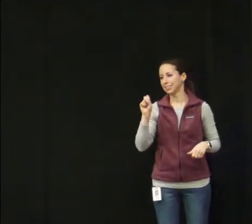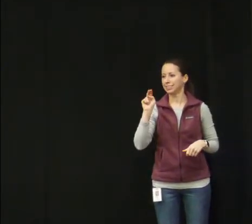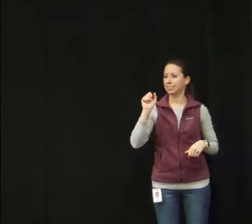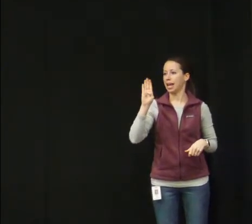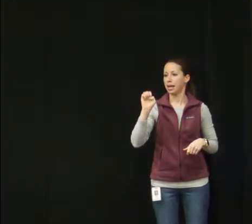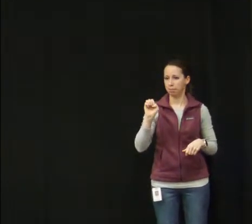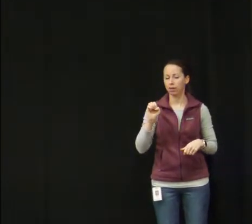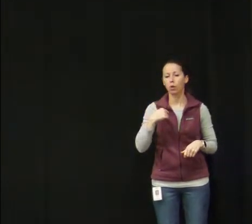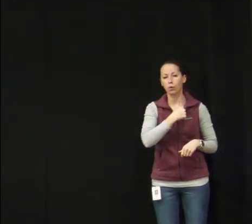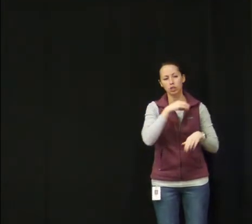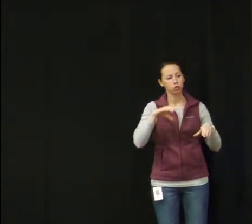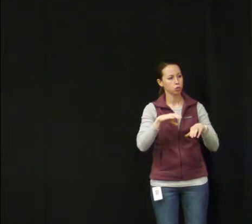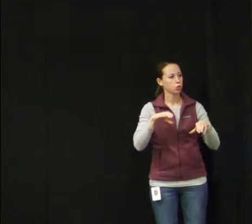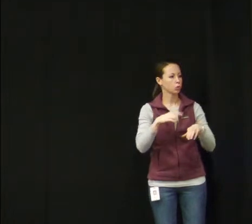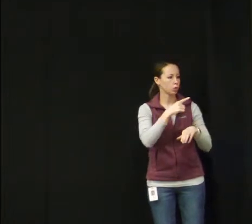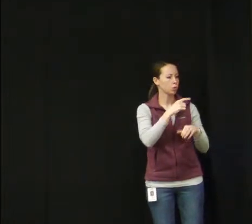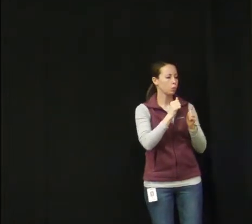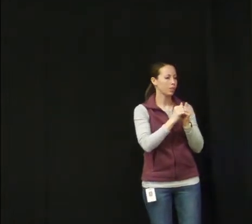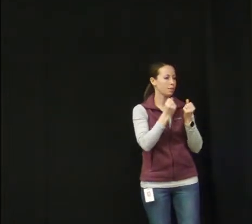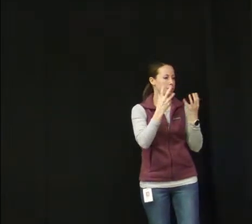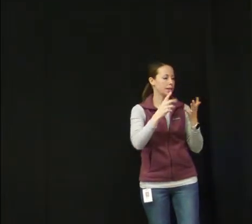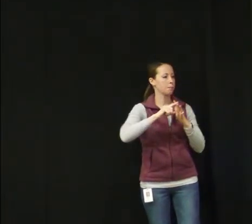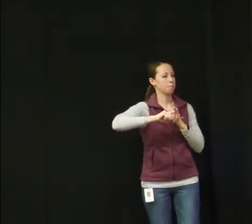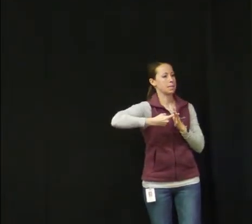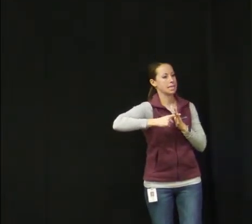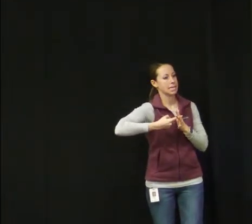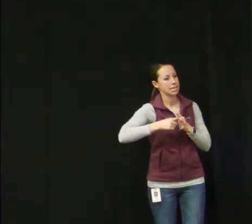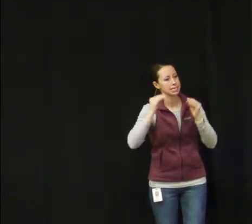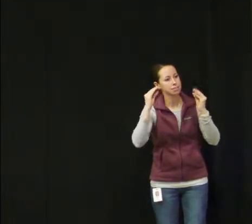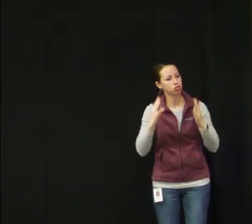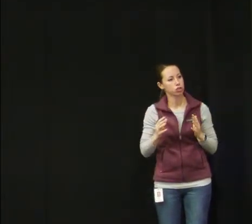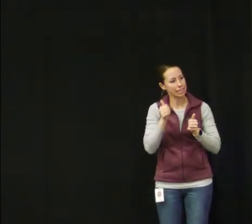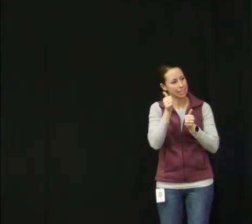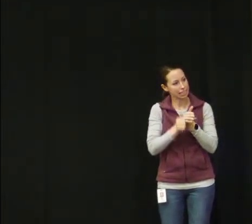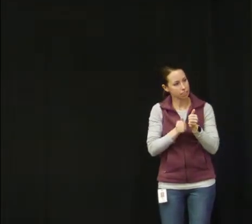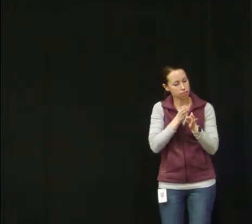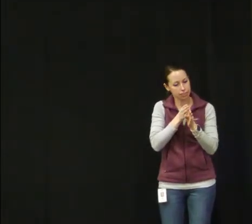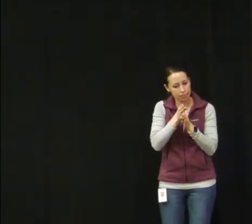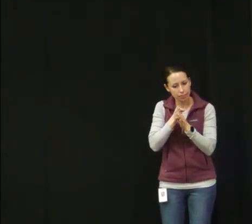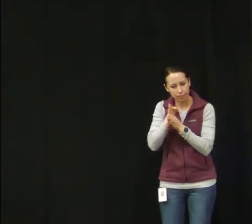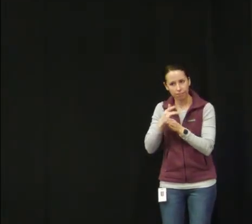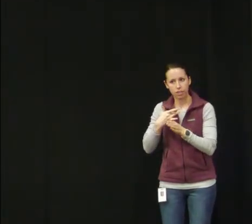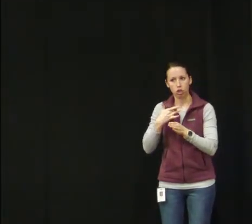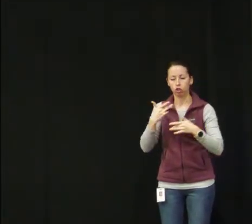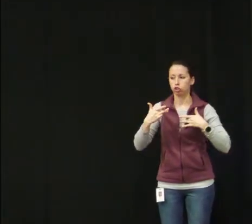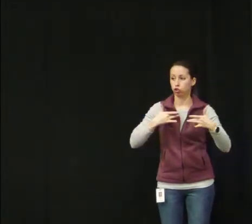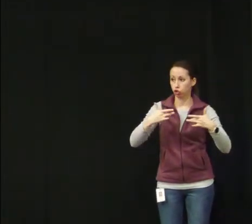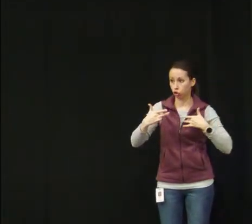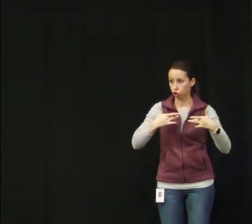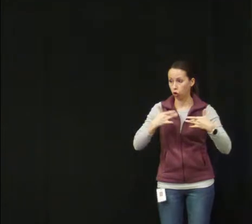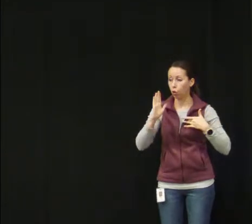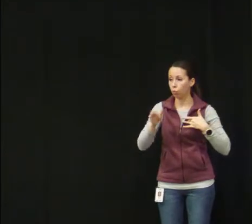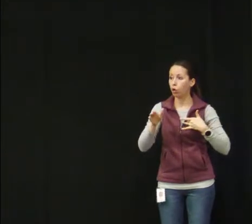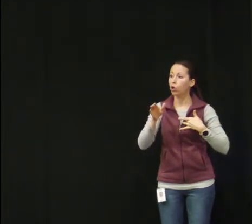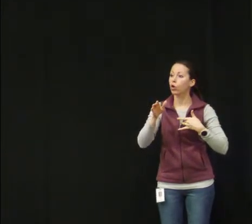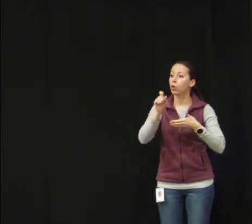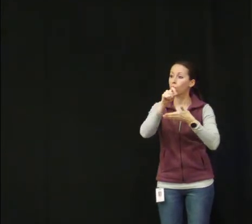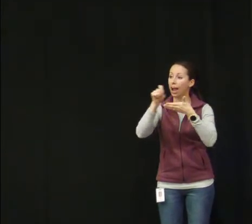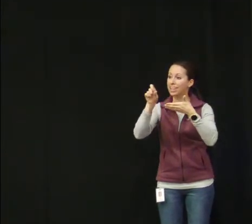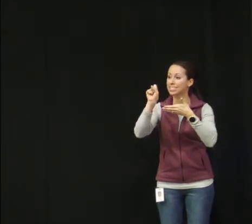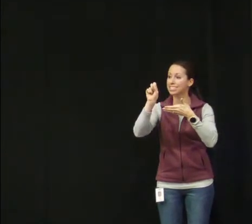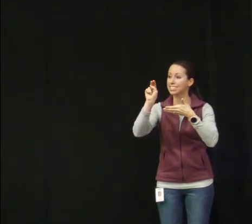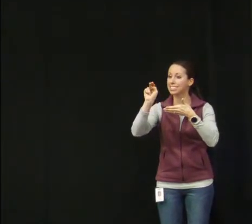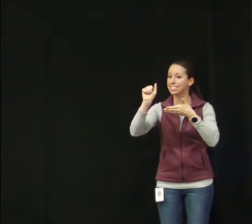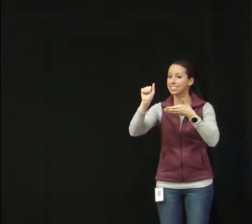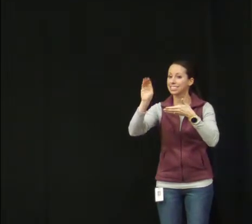lot of beginning teachers, and every area that there is a concern, they would write SNABE at the top,